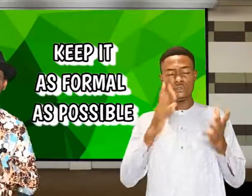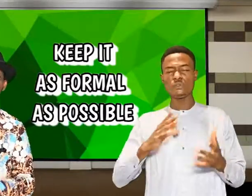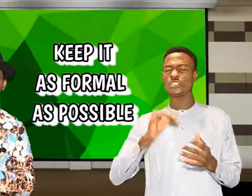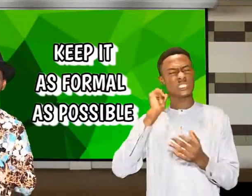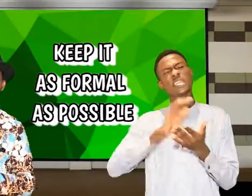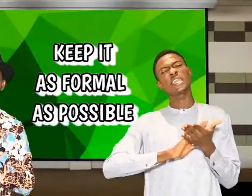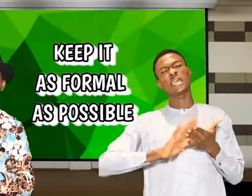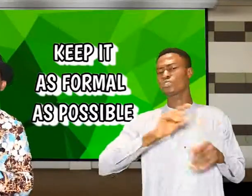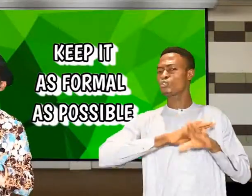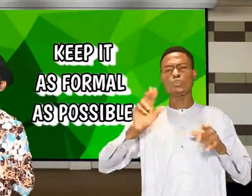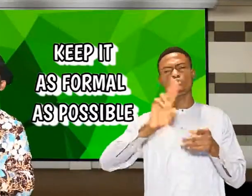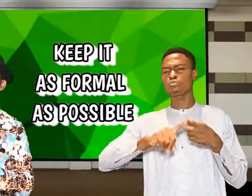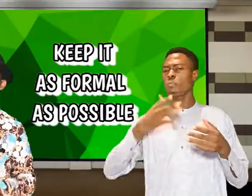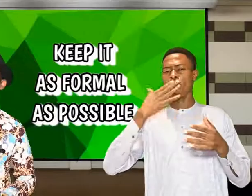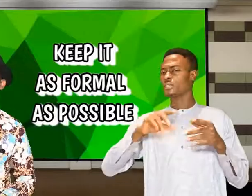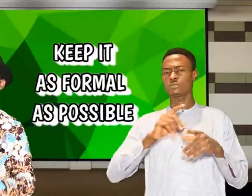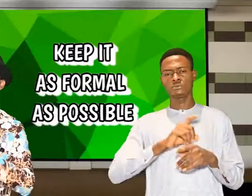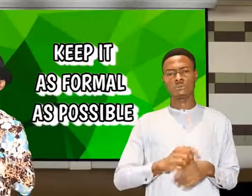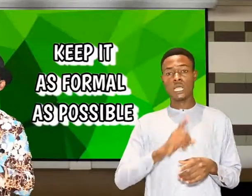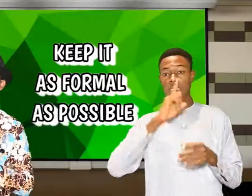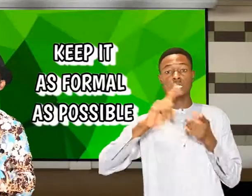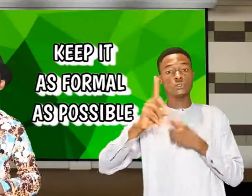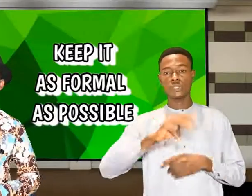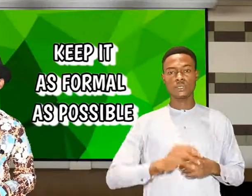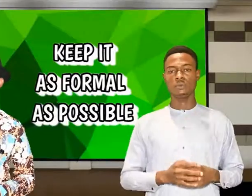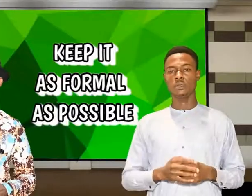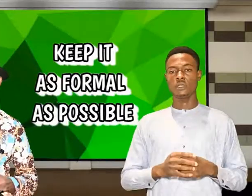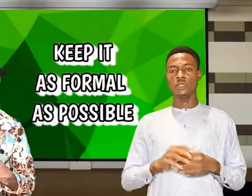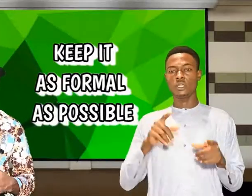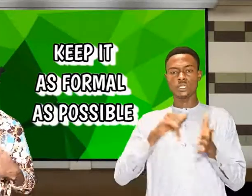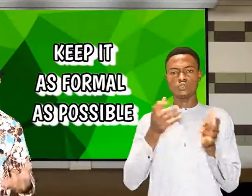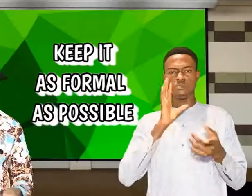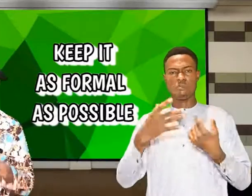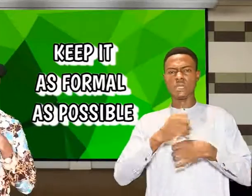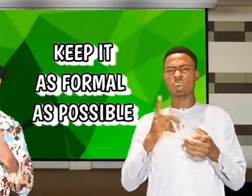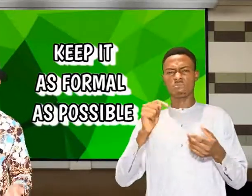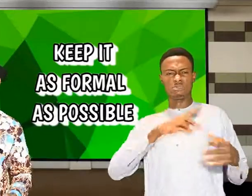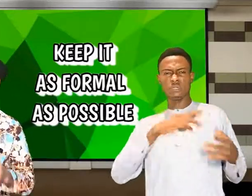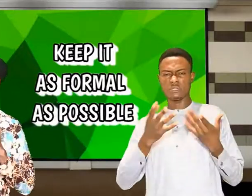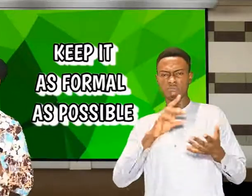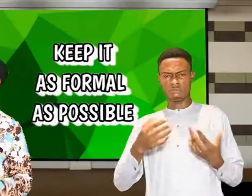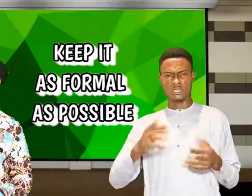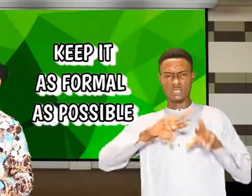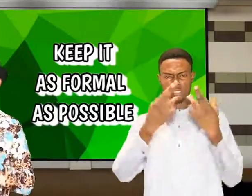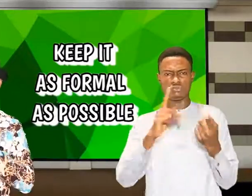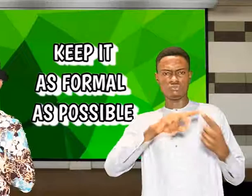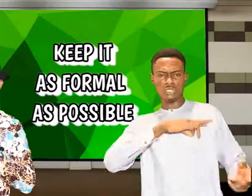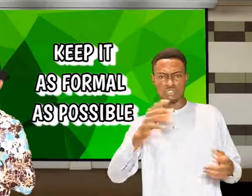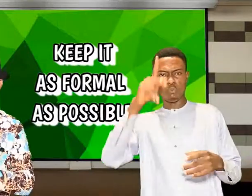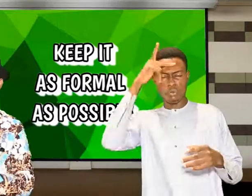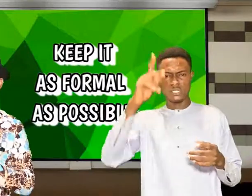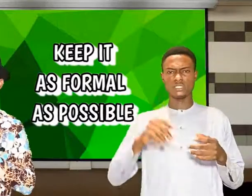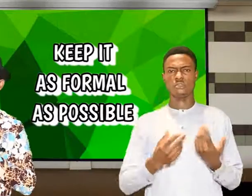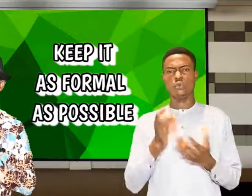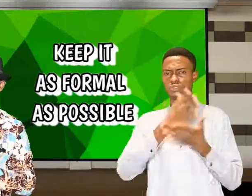nice. Don't use jargon or informal language. Also refrain from making statements regarding race, religion, politics. Keep your attention